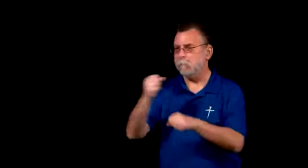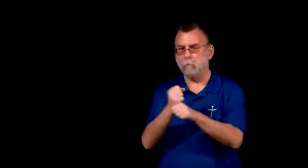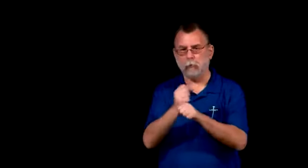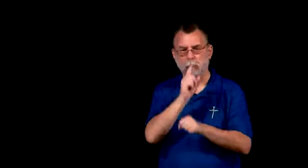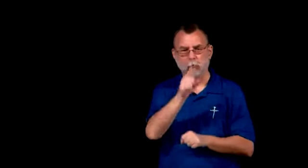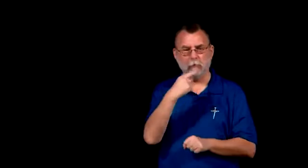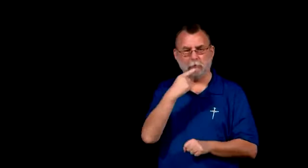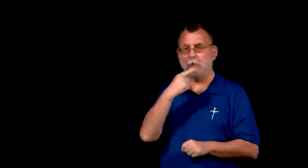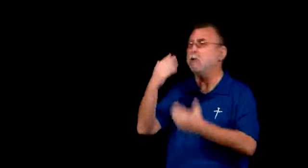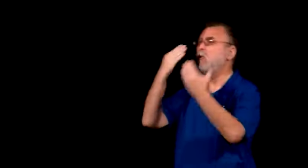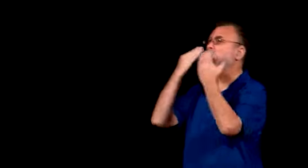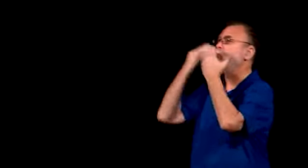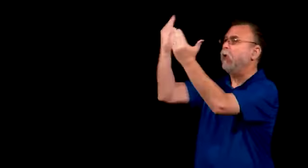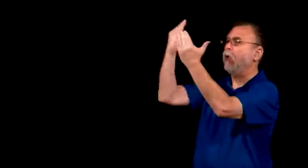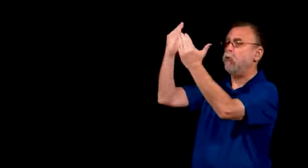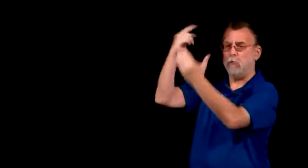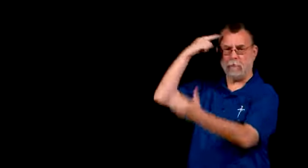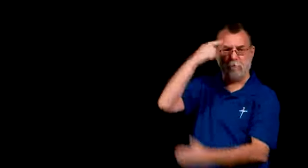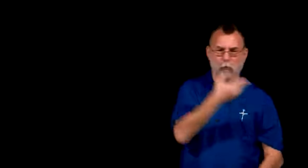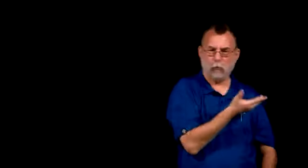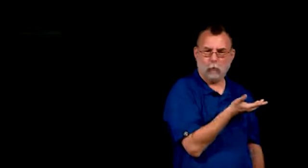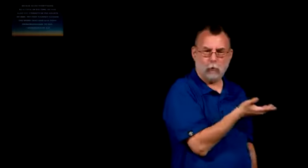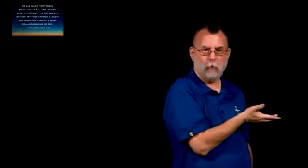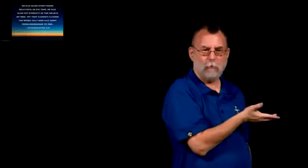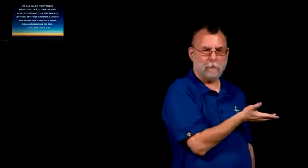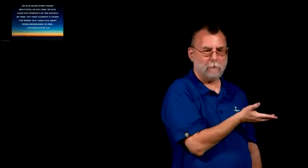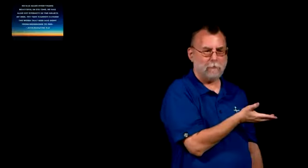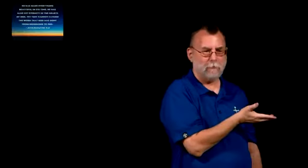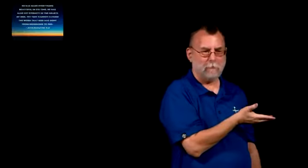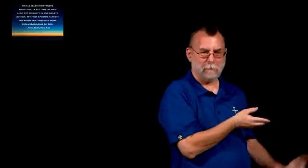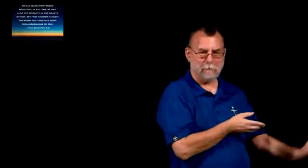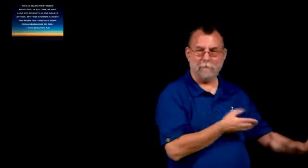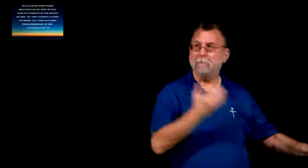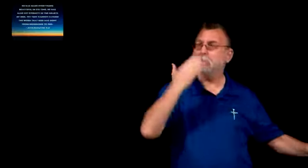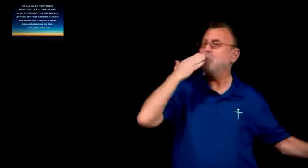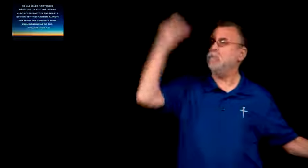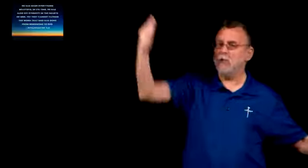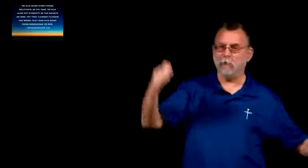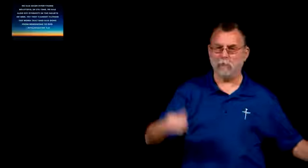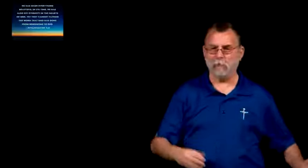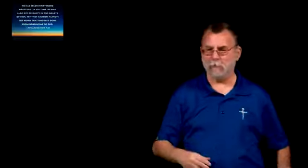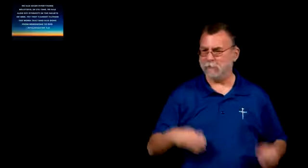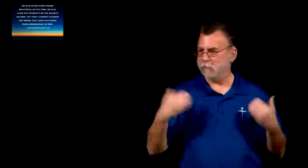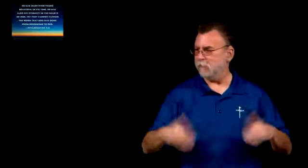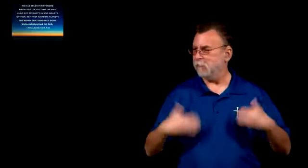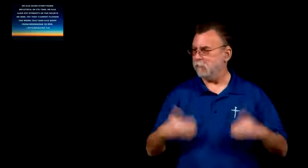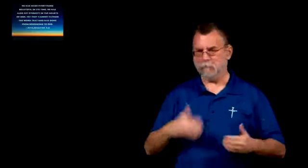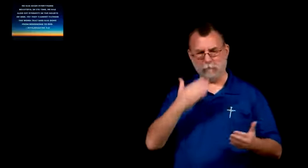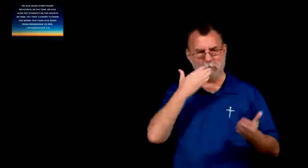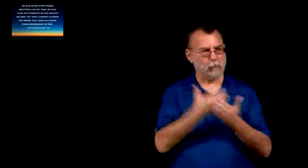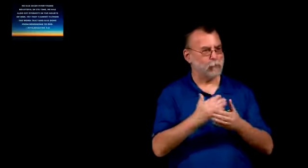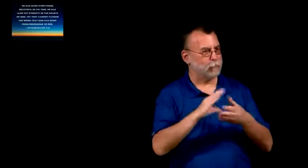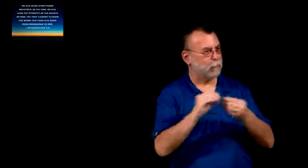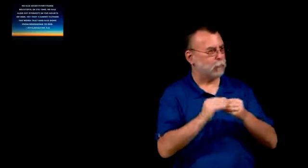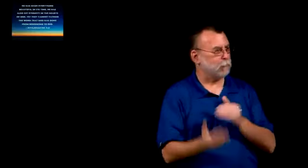Wow. Make sure we say thank you to the Lord for Renza today. That